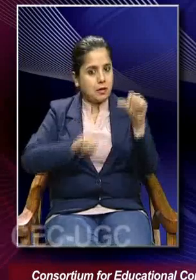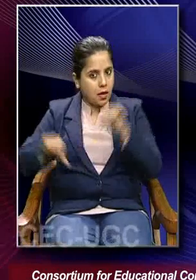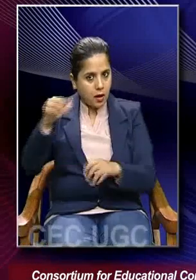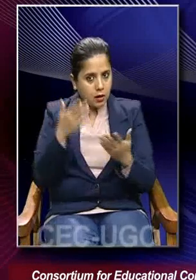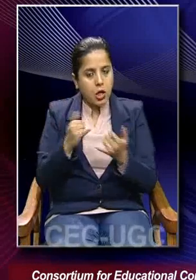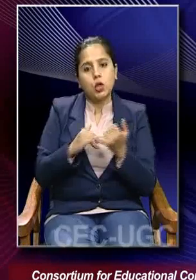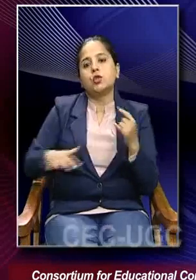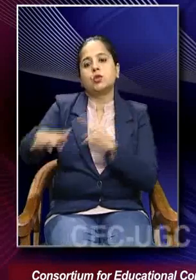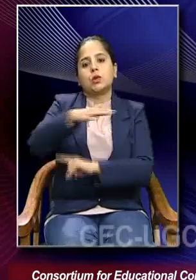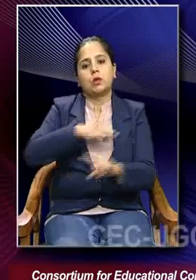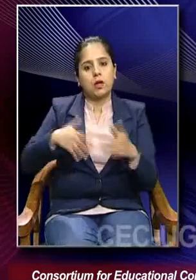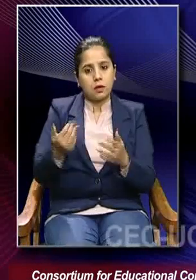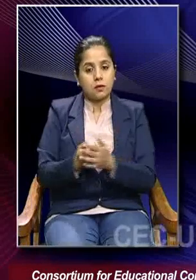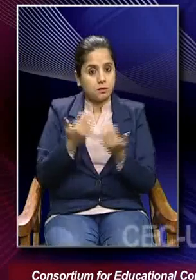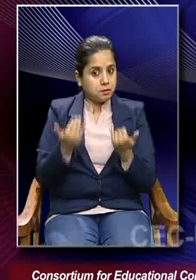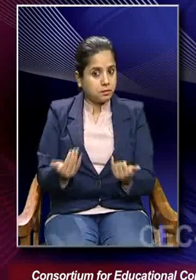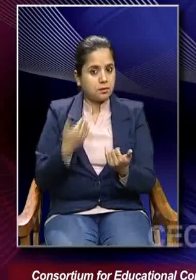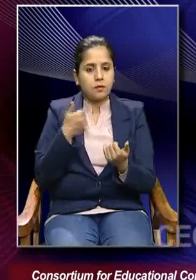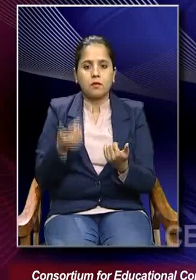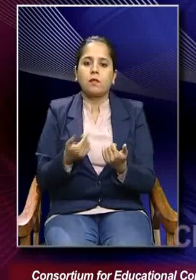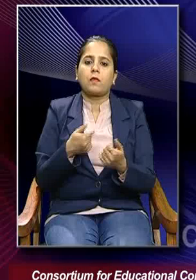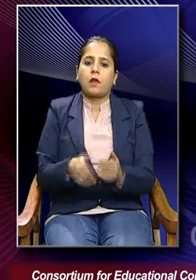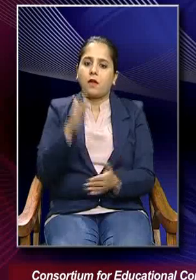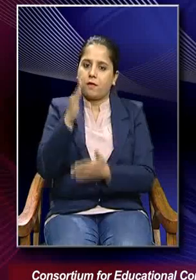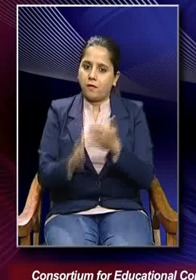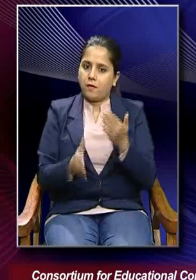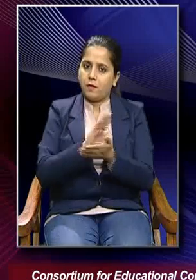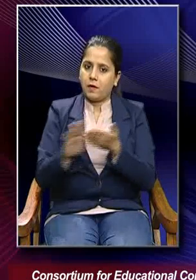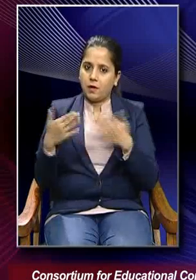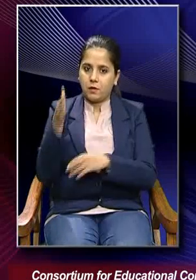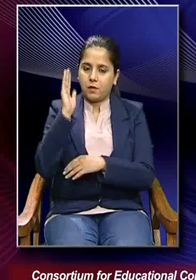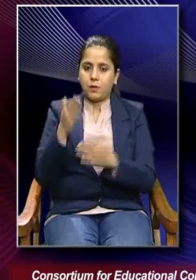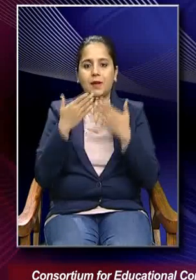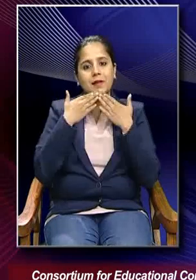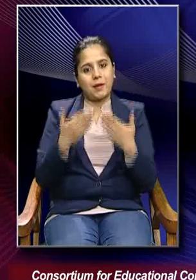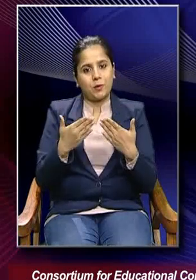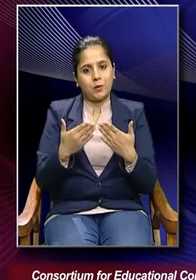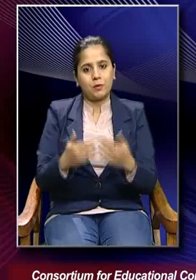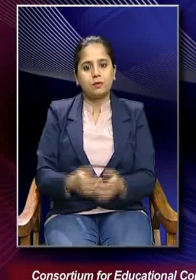the society. With this, I come to an end of this lecture. Thank you.